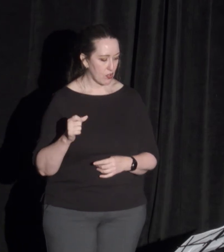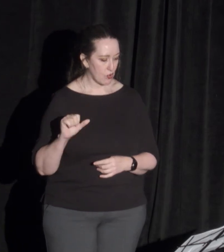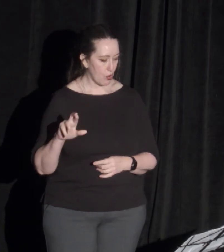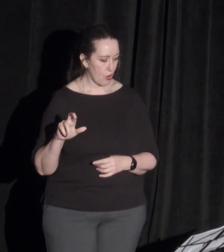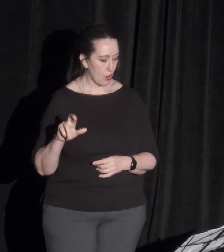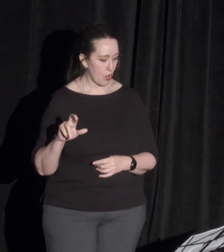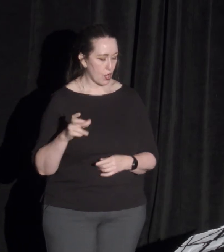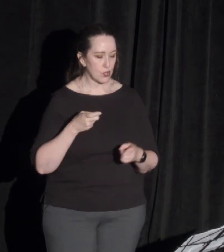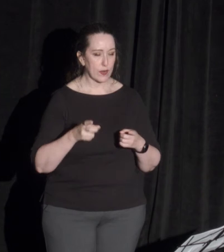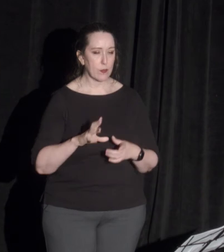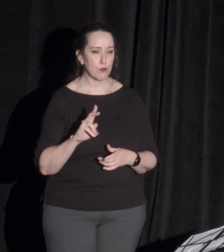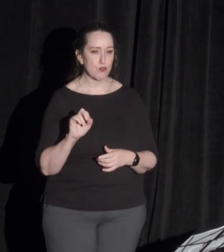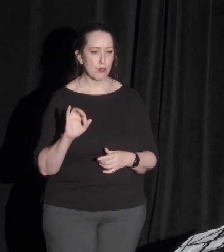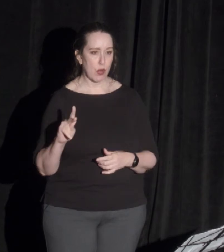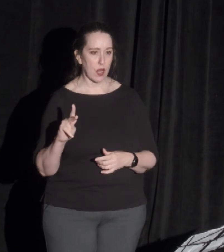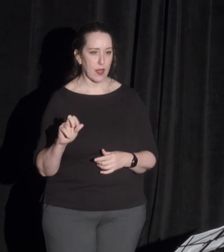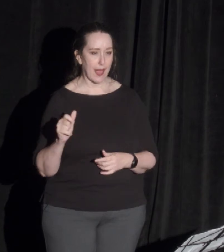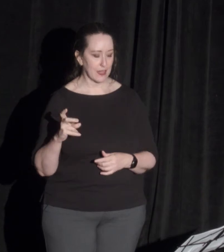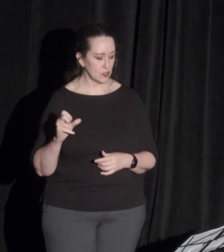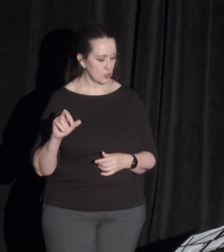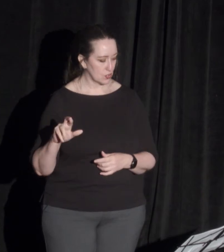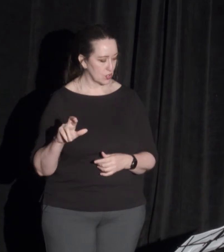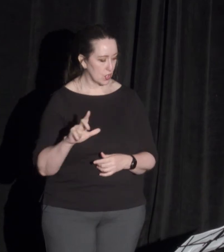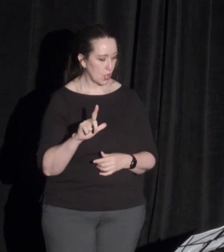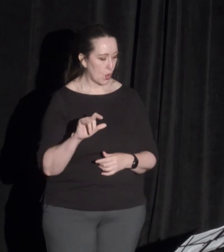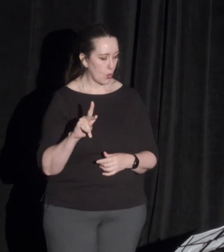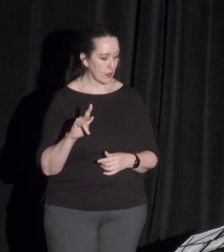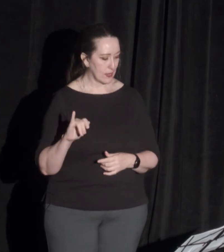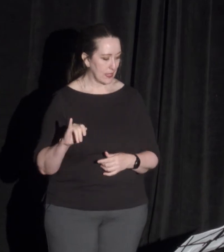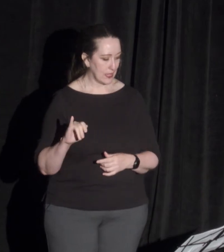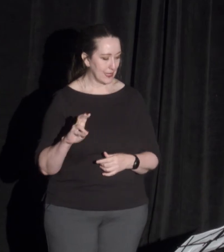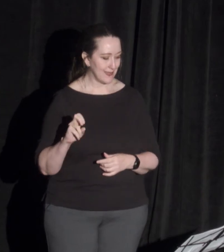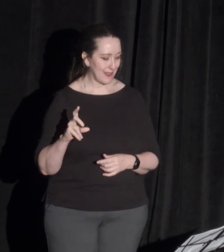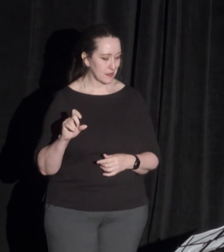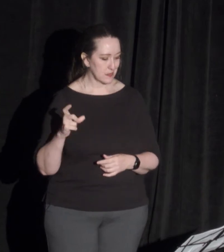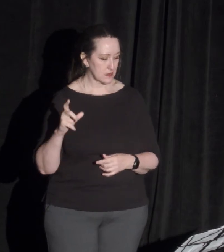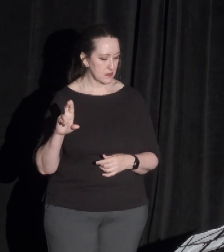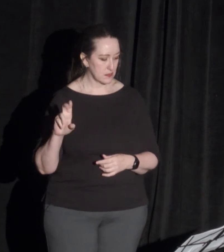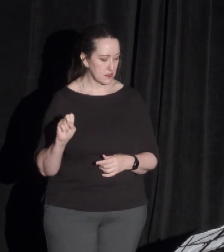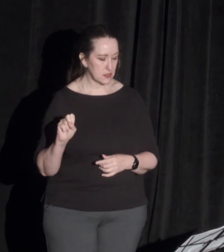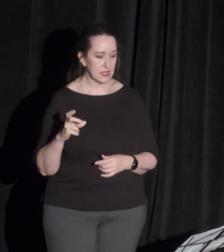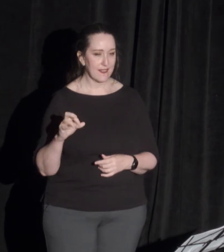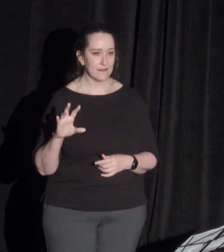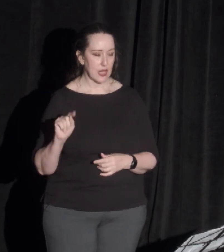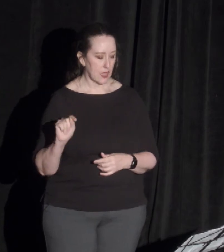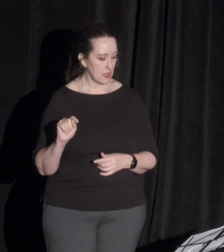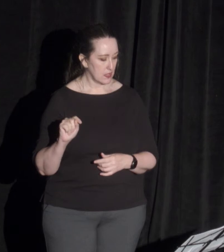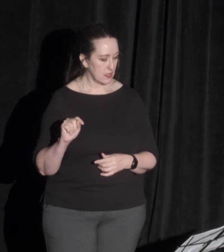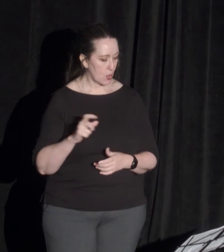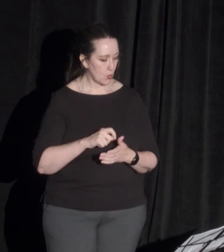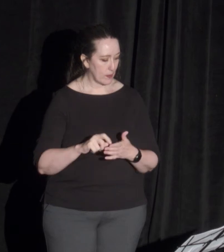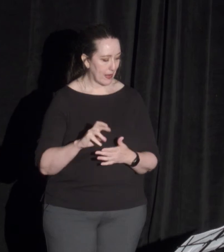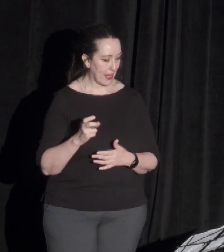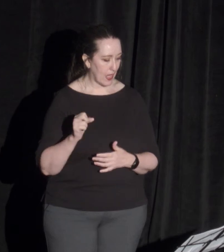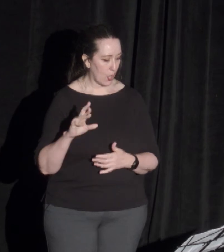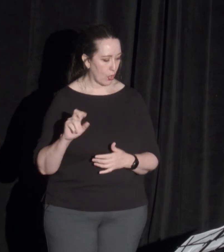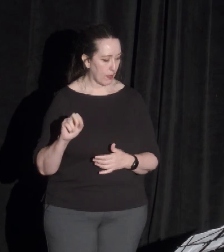Eisner. Loki, The Nexus Event, written by Eric Martin, directed by Kate Herron, created for television